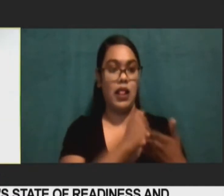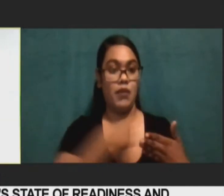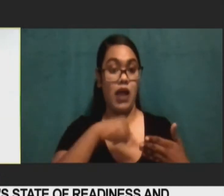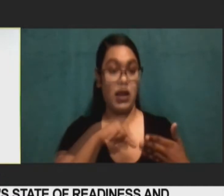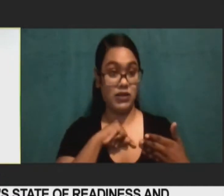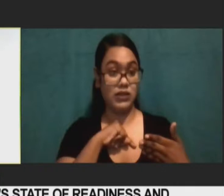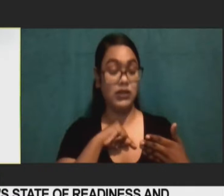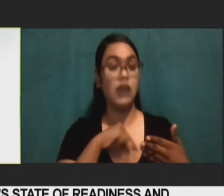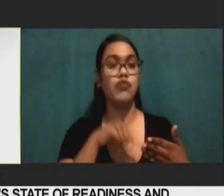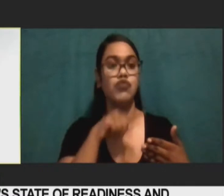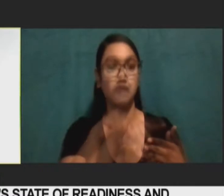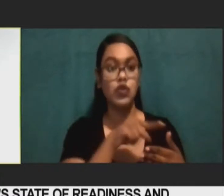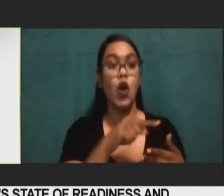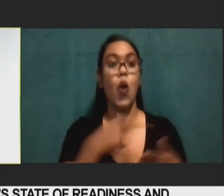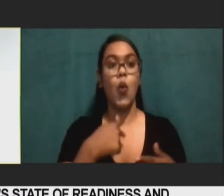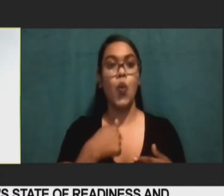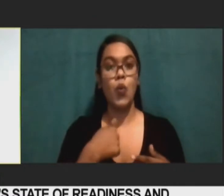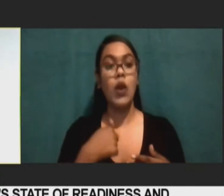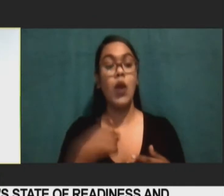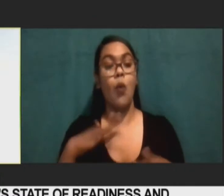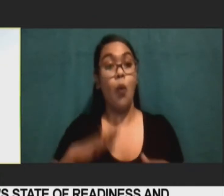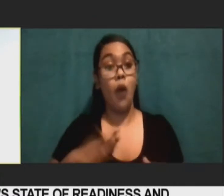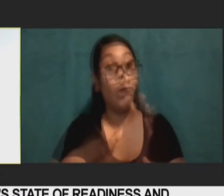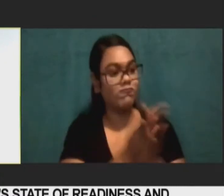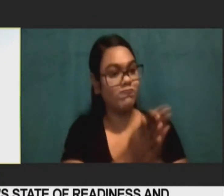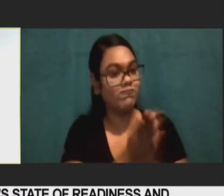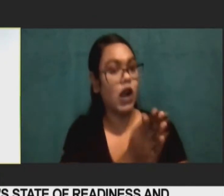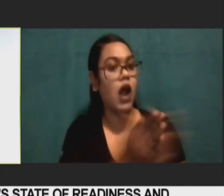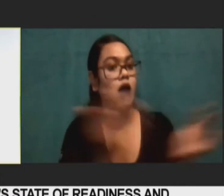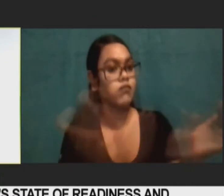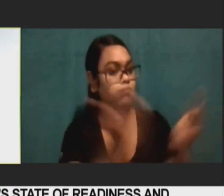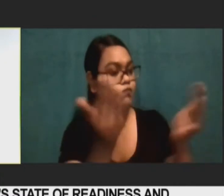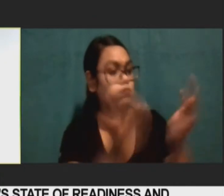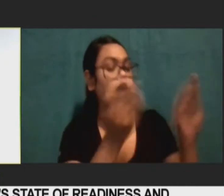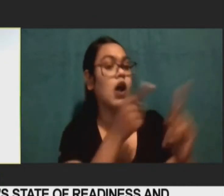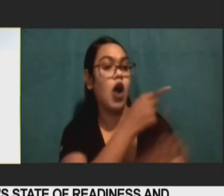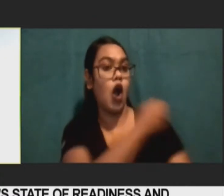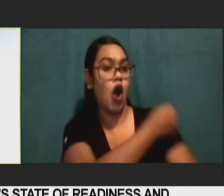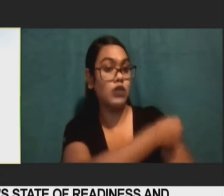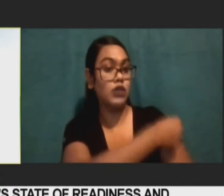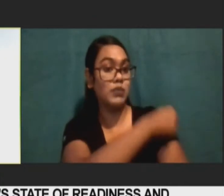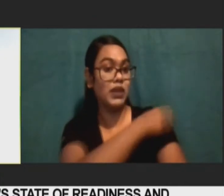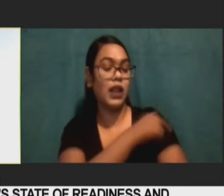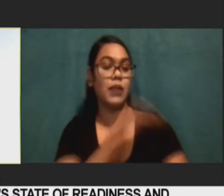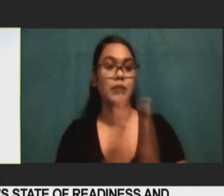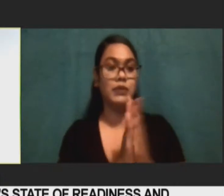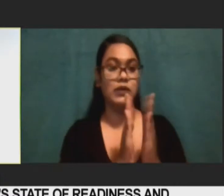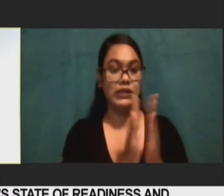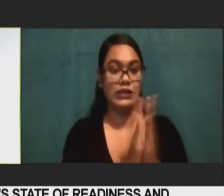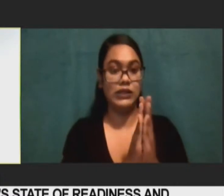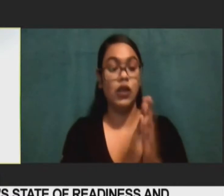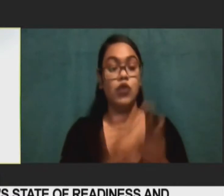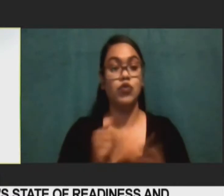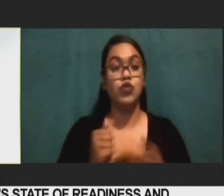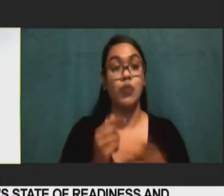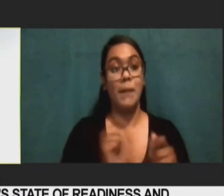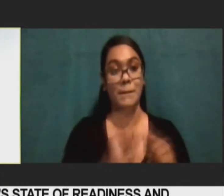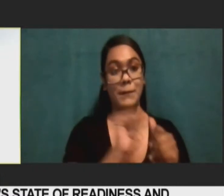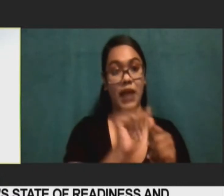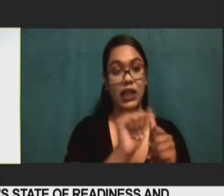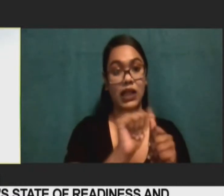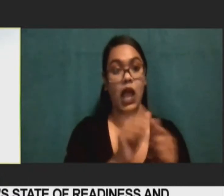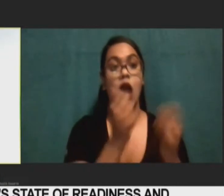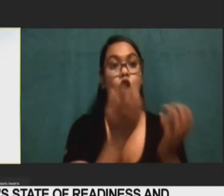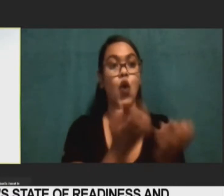very, very critical for us as one of the 4 academic centers in Gauteng. We've got 3 tertiary hospitals, and we've got a number